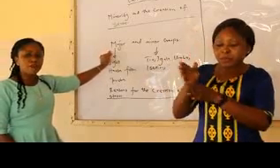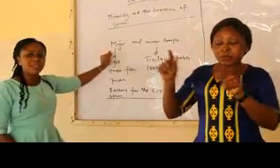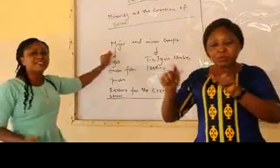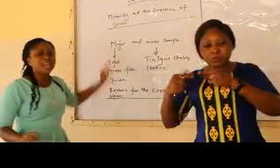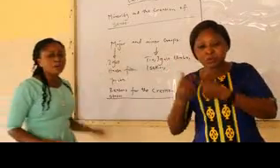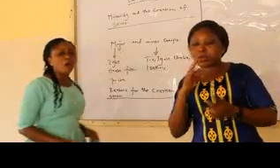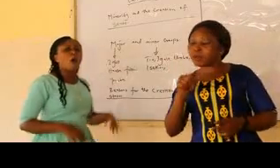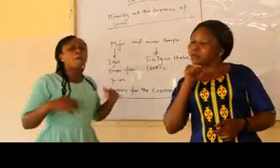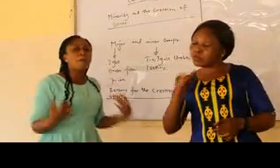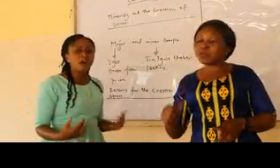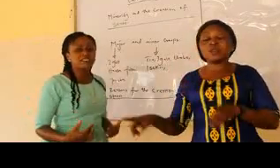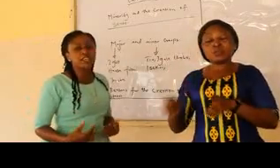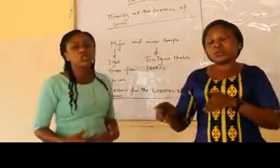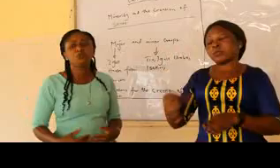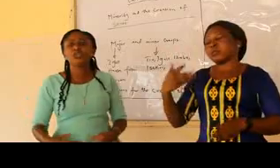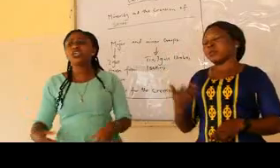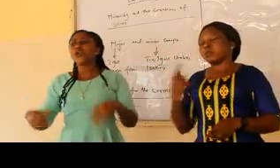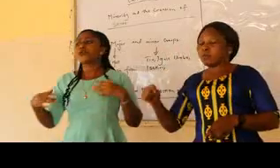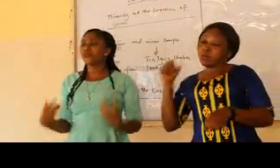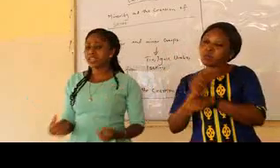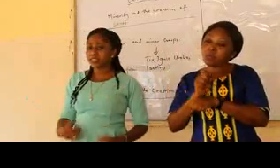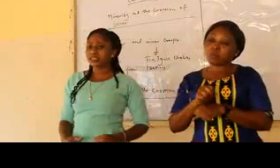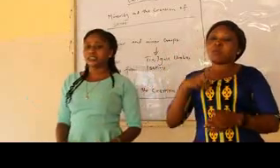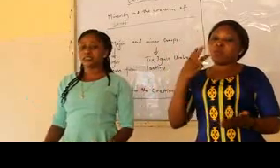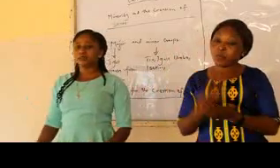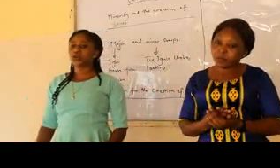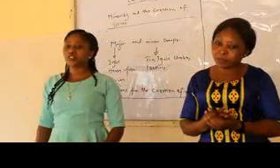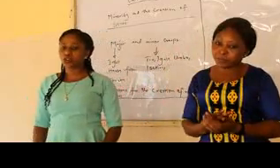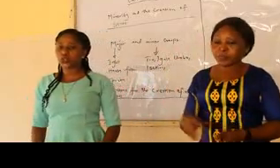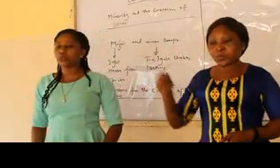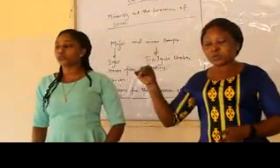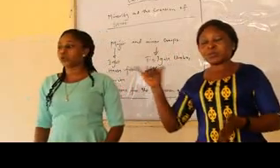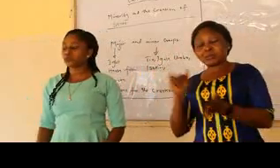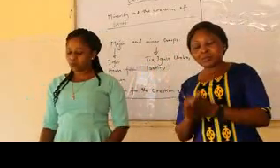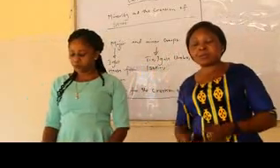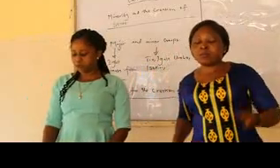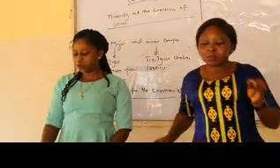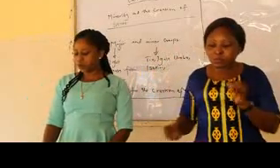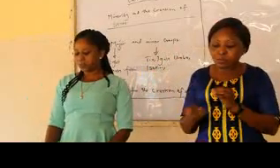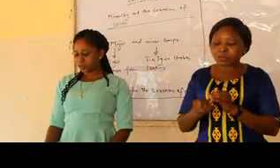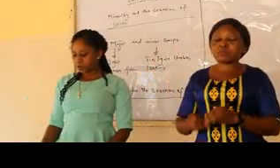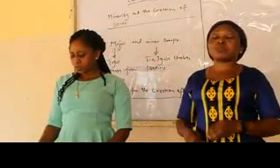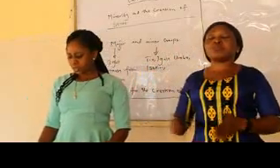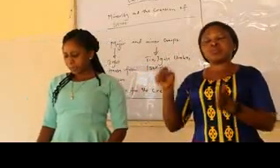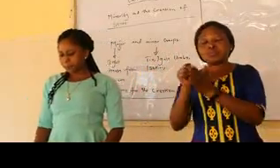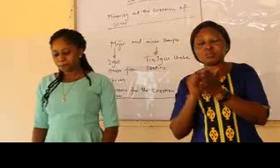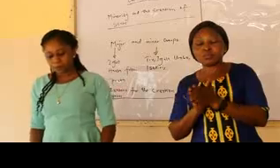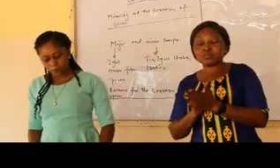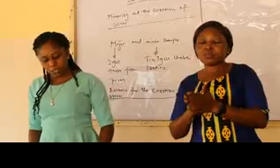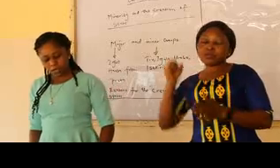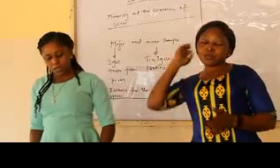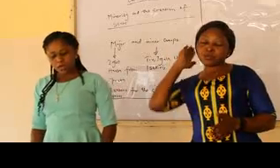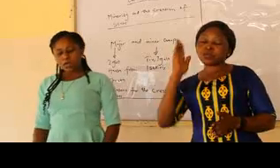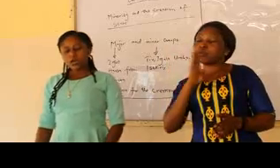The government. Therefore, more states should be created because such should do what? Will favor them.